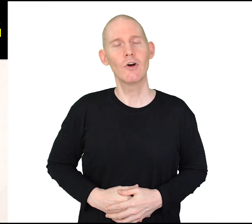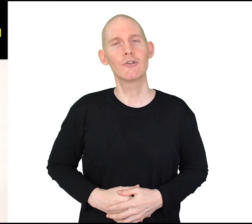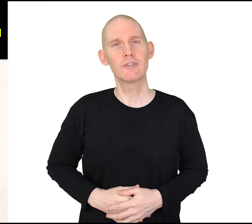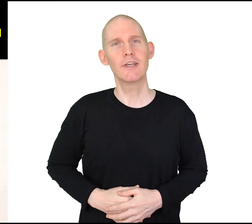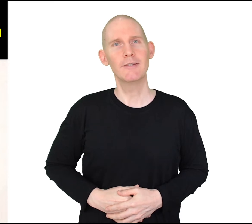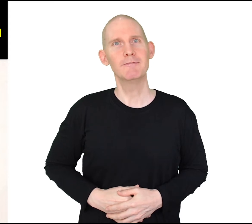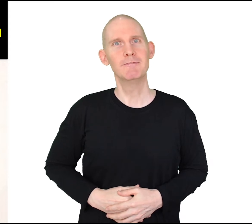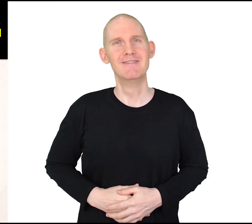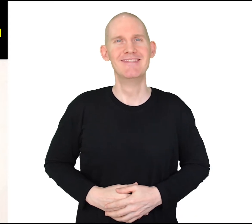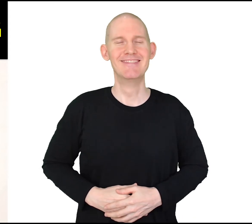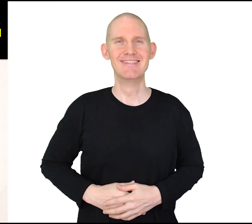Understanding.